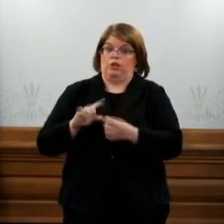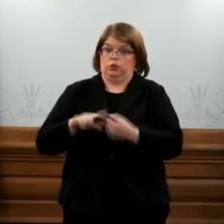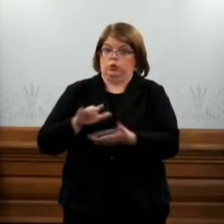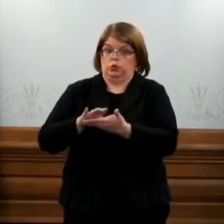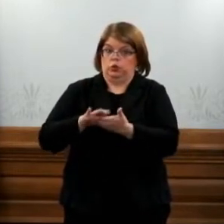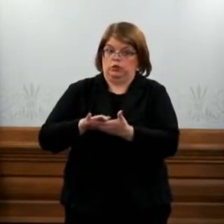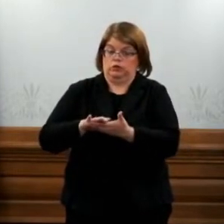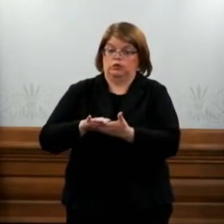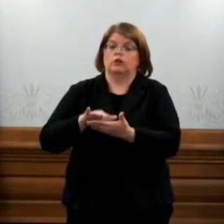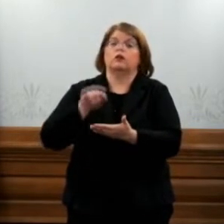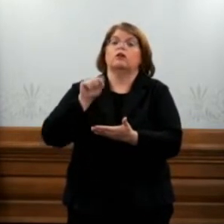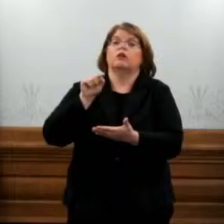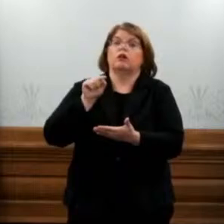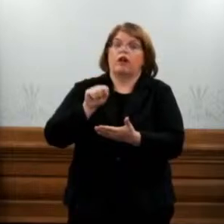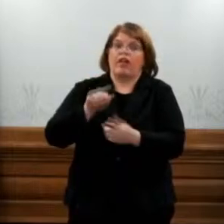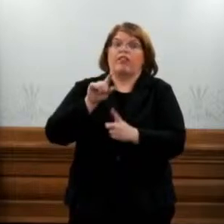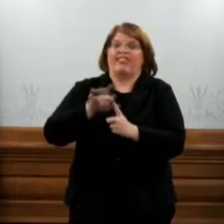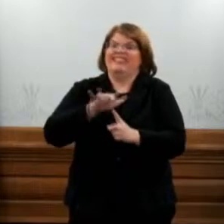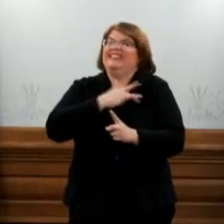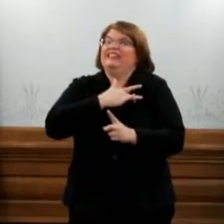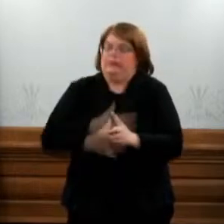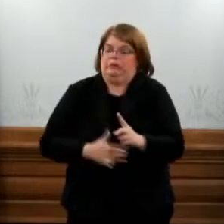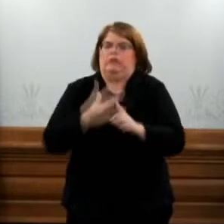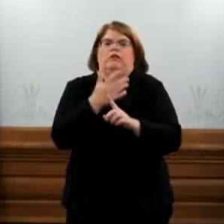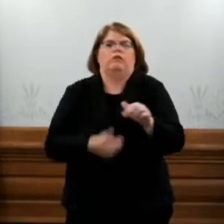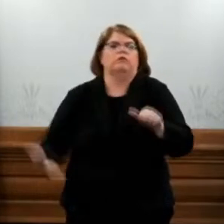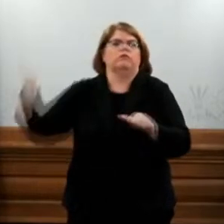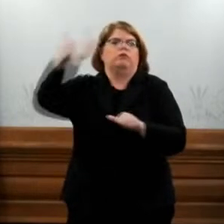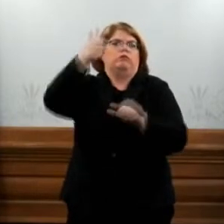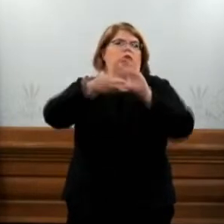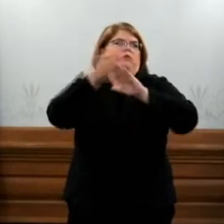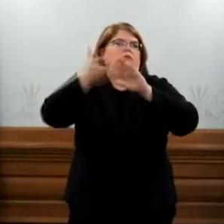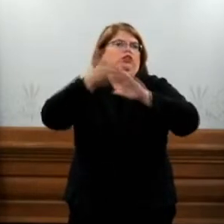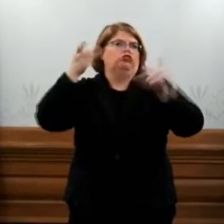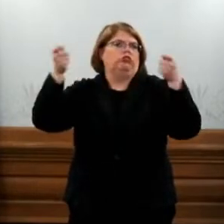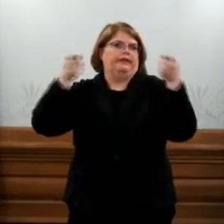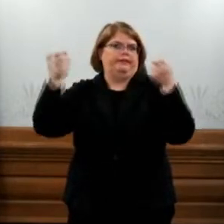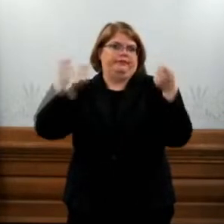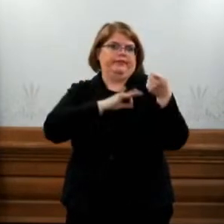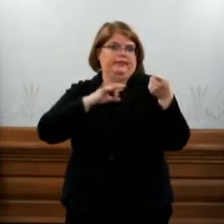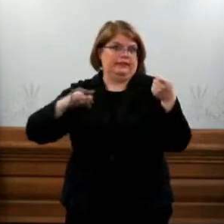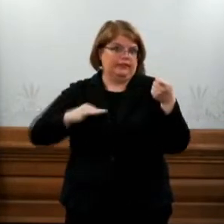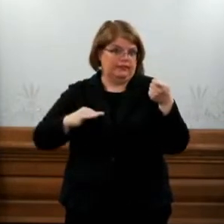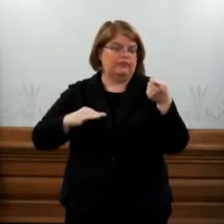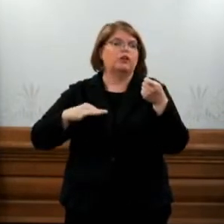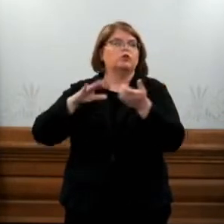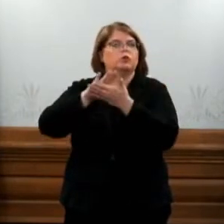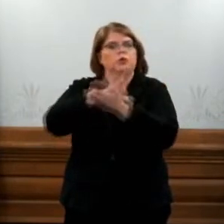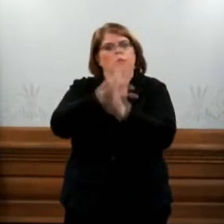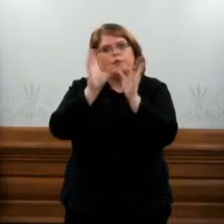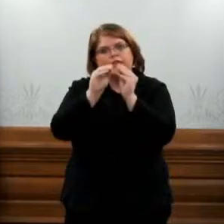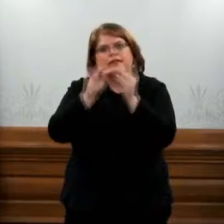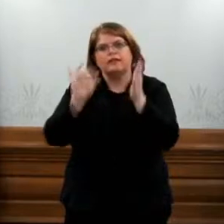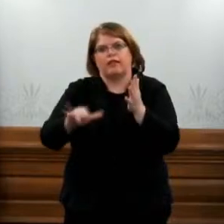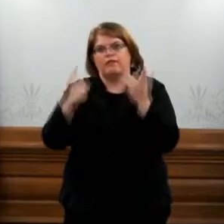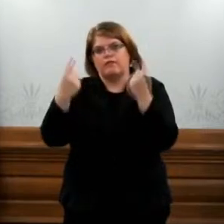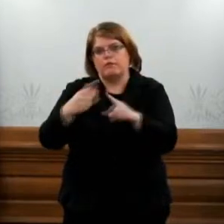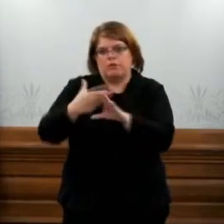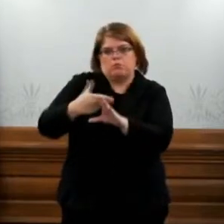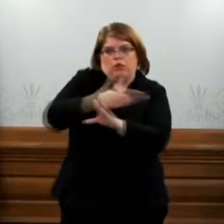with the administrative personnel and school meetings that have occurred prior to the start of school. Only one of